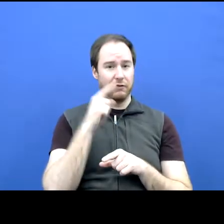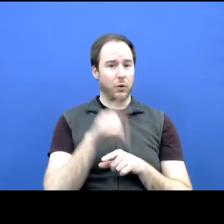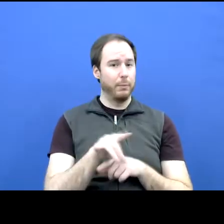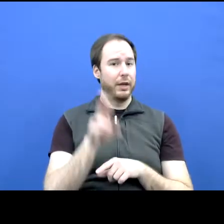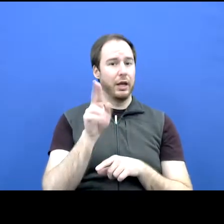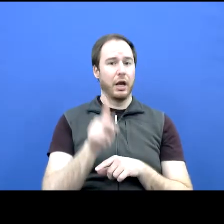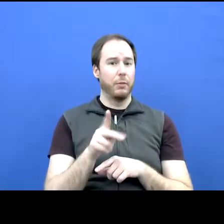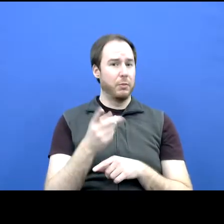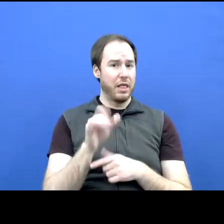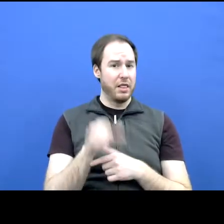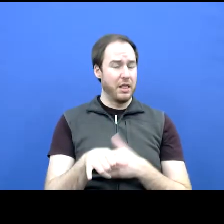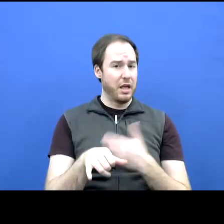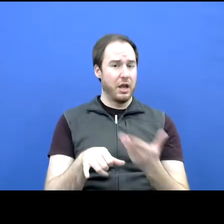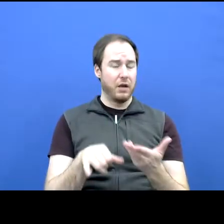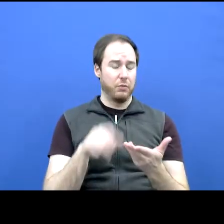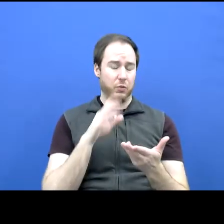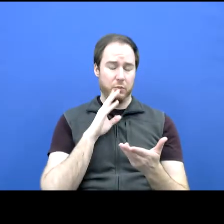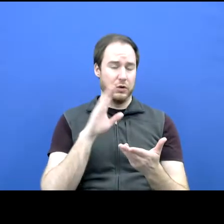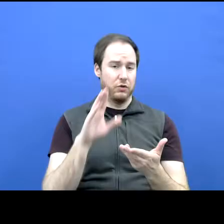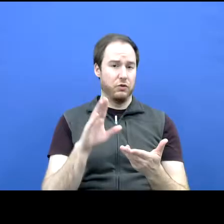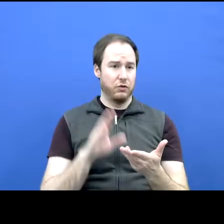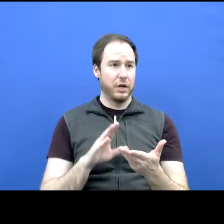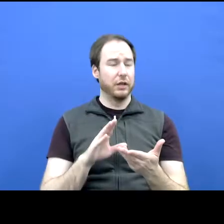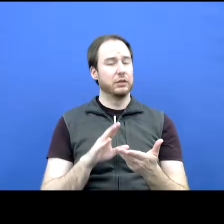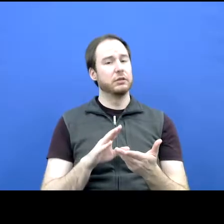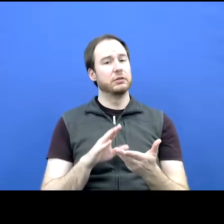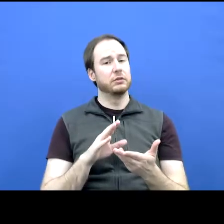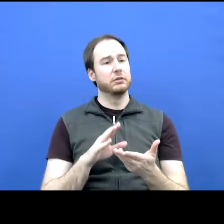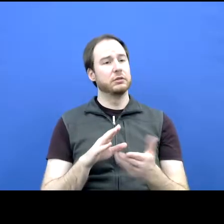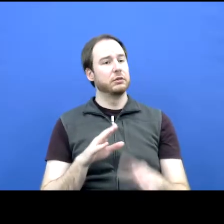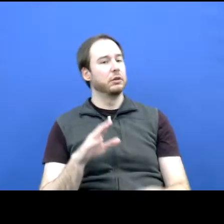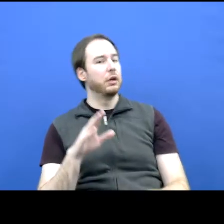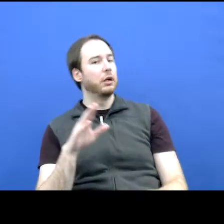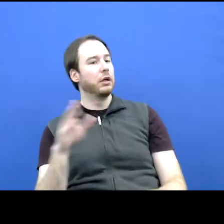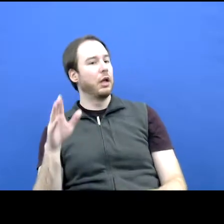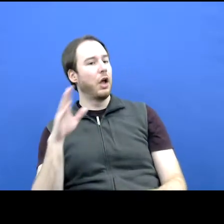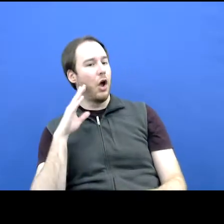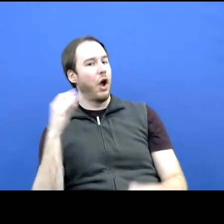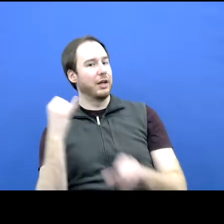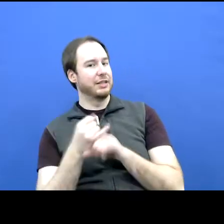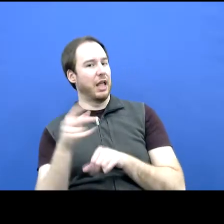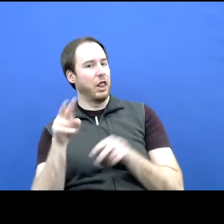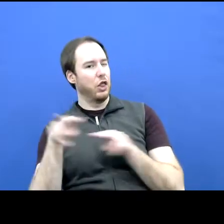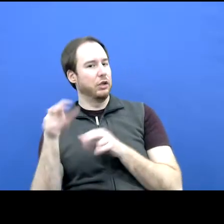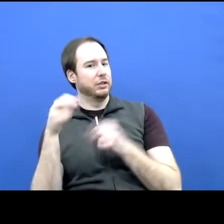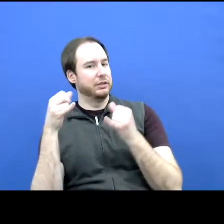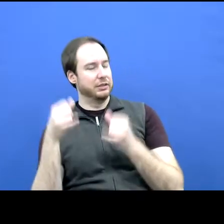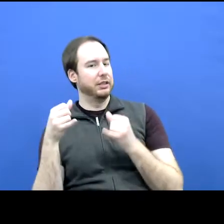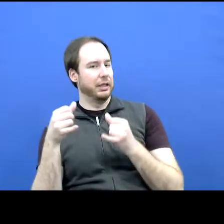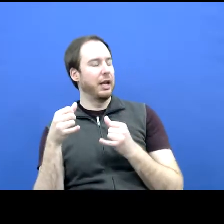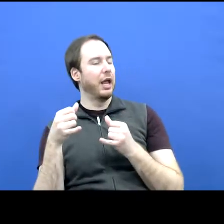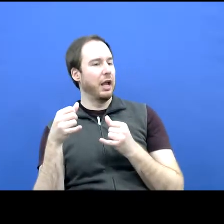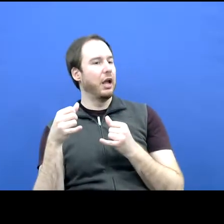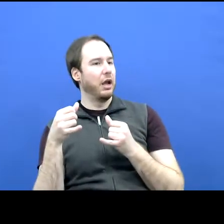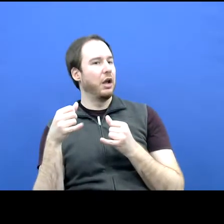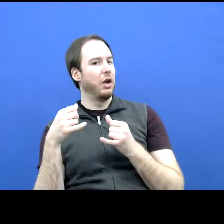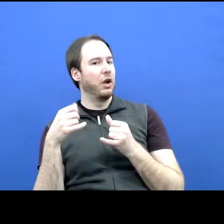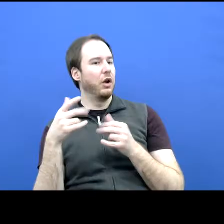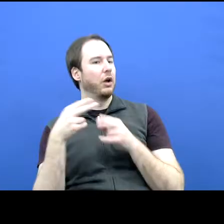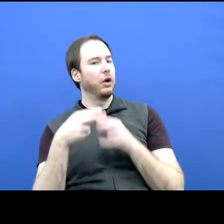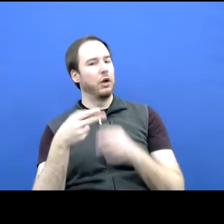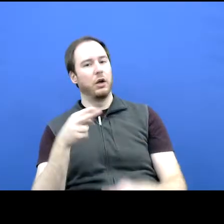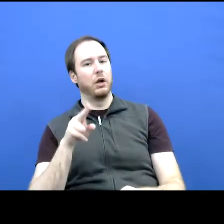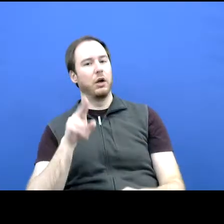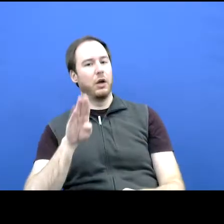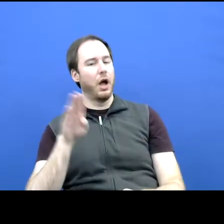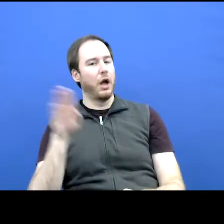pickups or anything along those lines, I would think that would be helpful. They are on site today. Good. There is a hub, what they call a hub